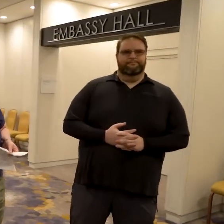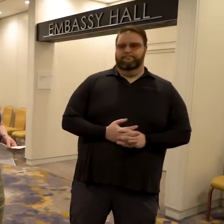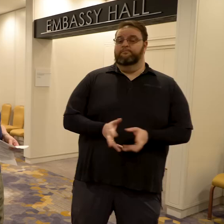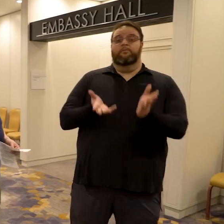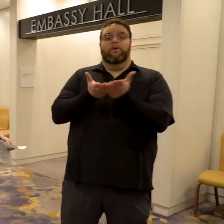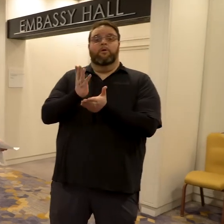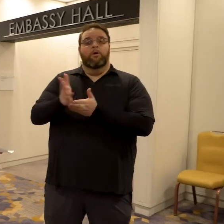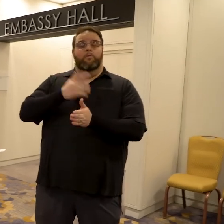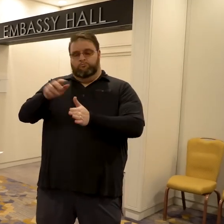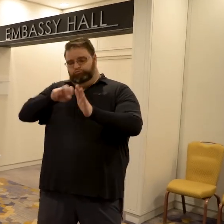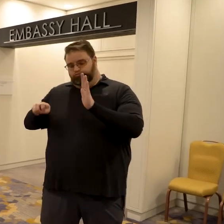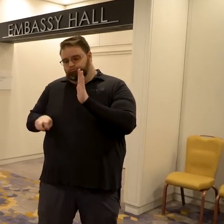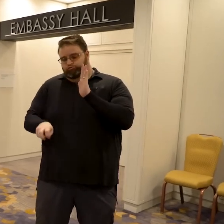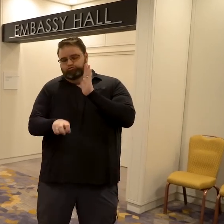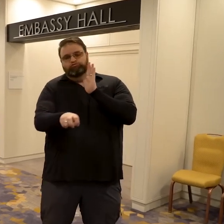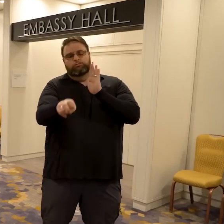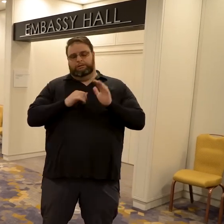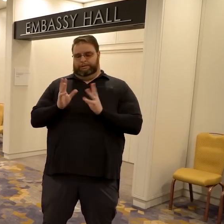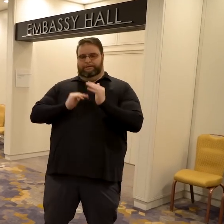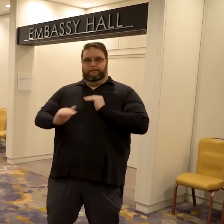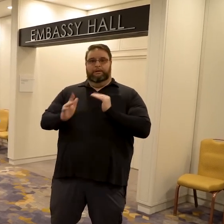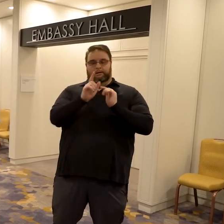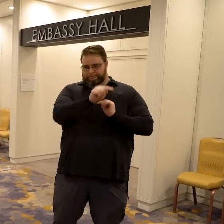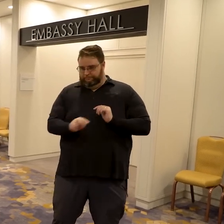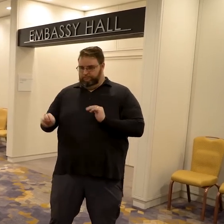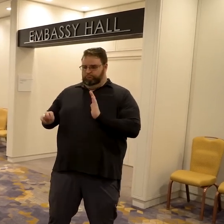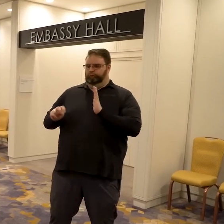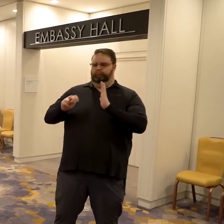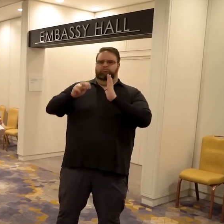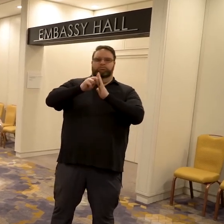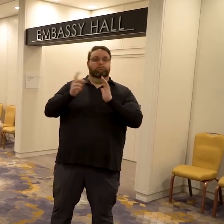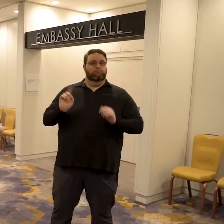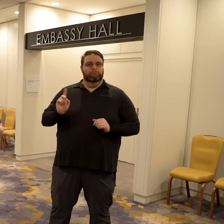All right, so we just walked through the conference level here at the Hyatt and up one